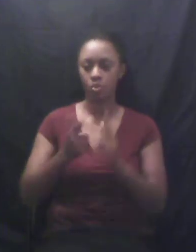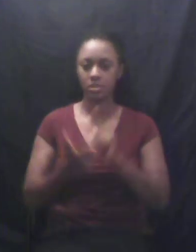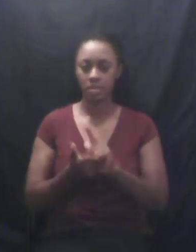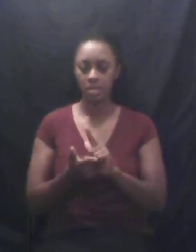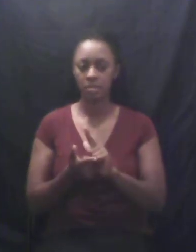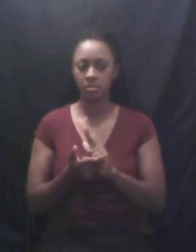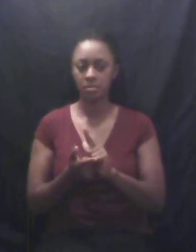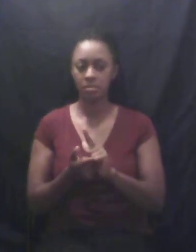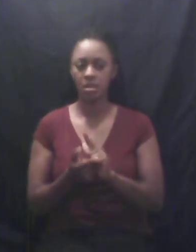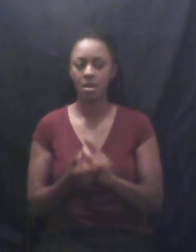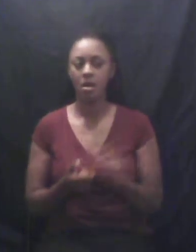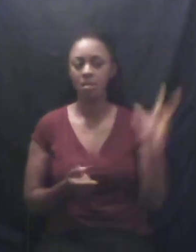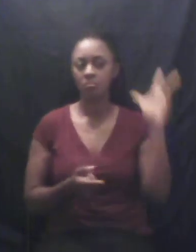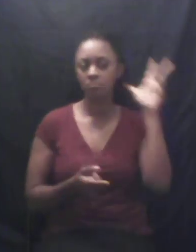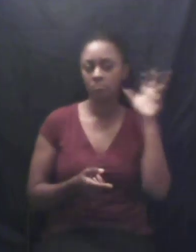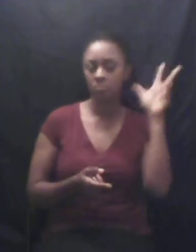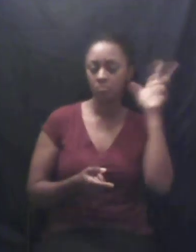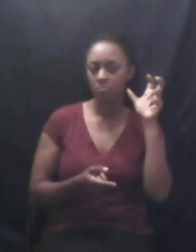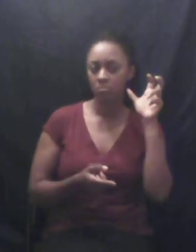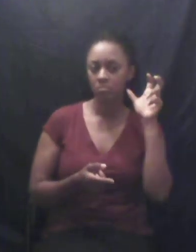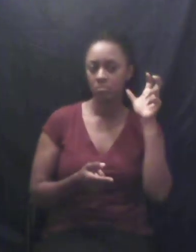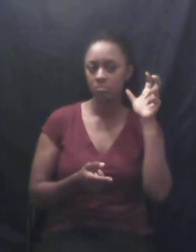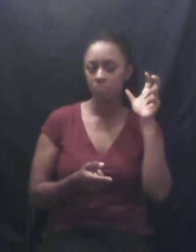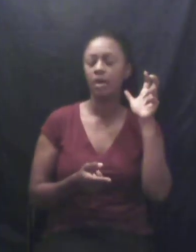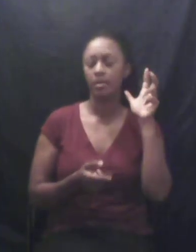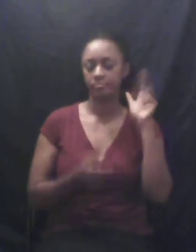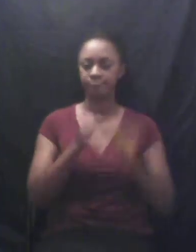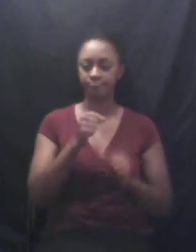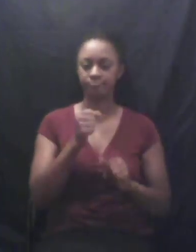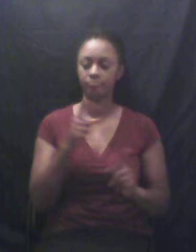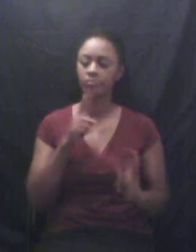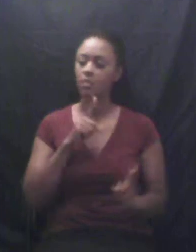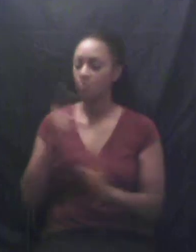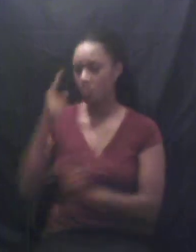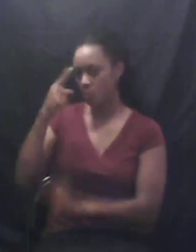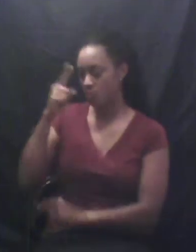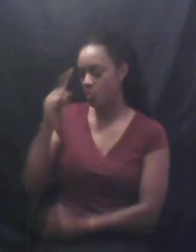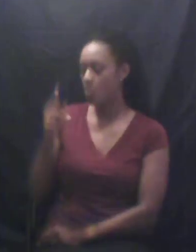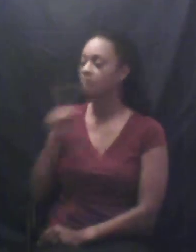hears to a person who is deaf or hard of hearing.